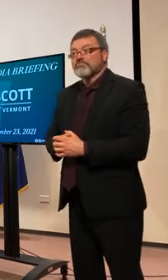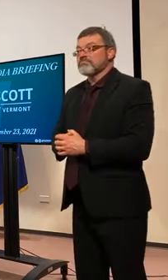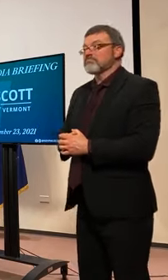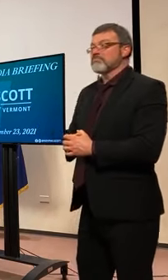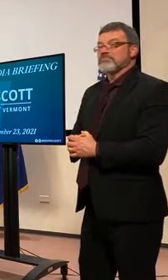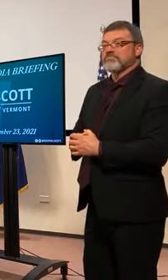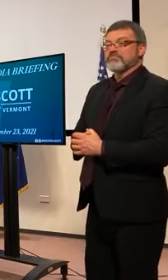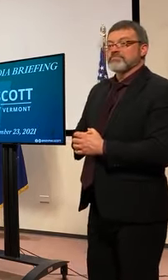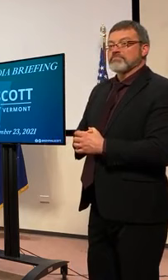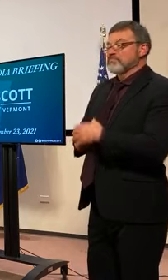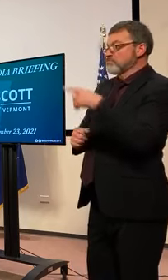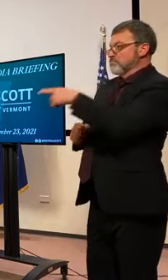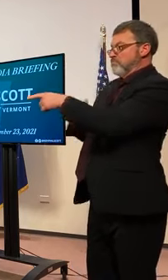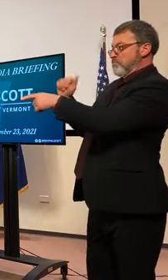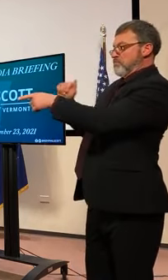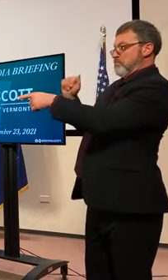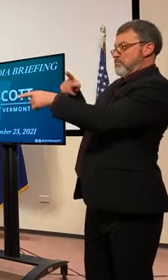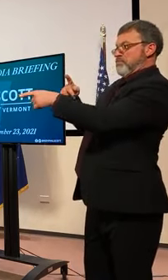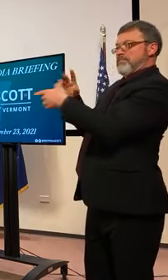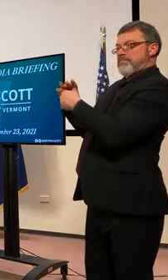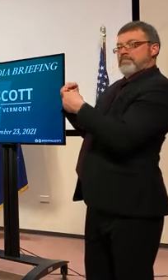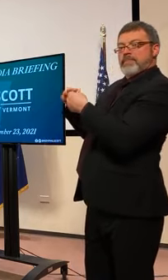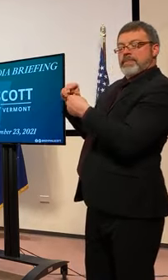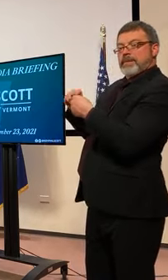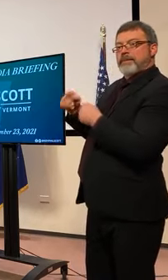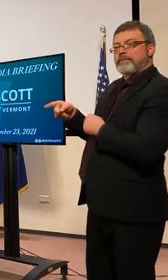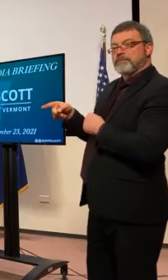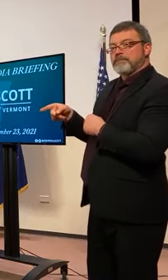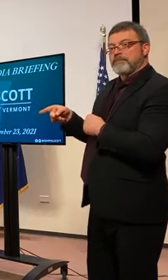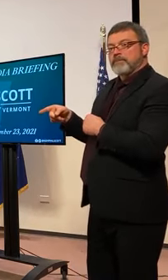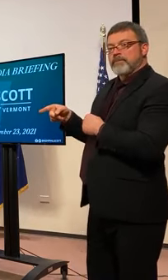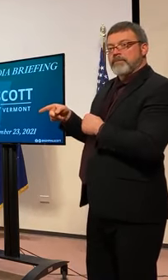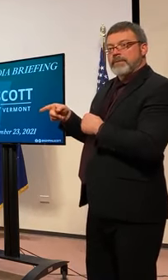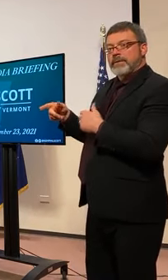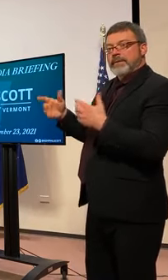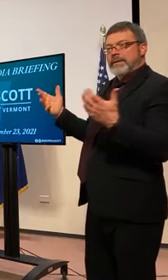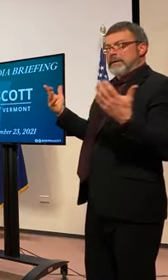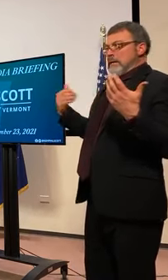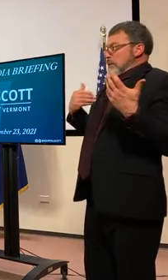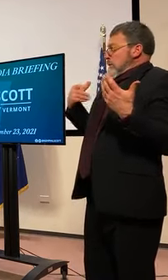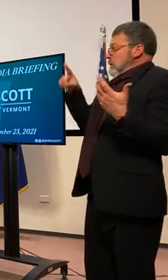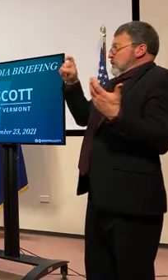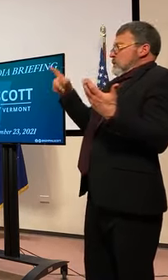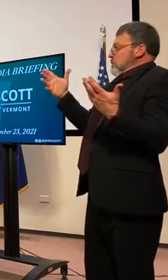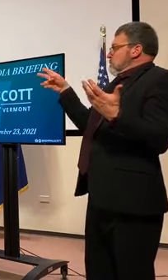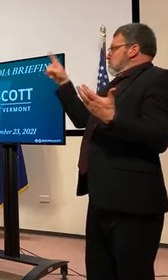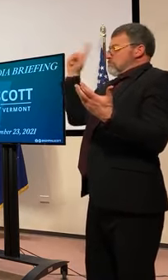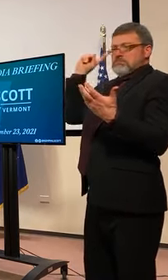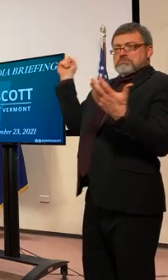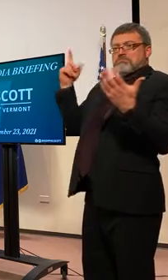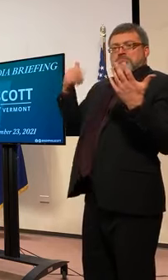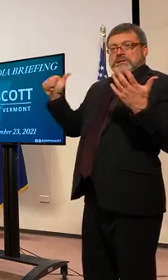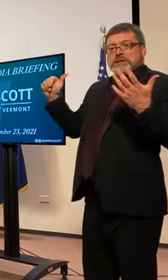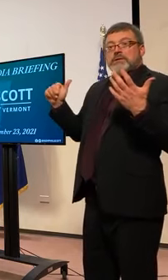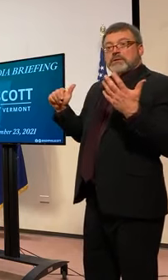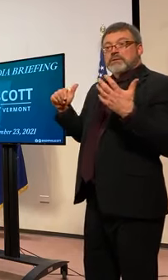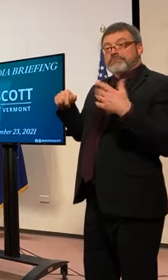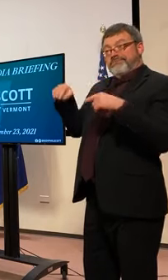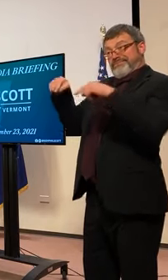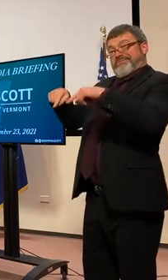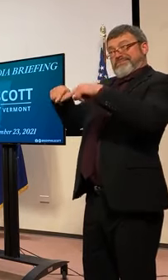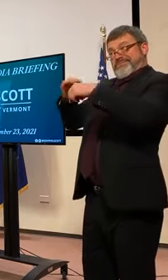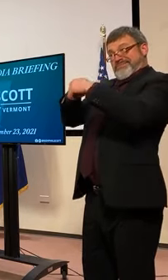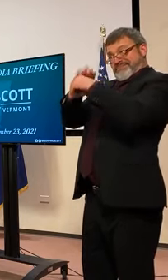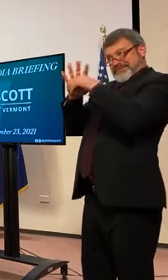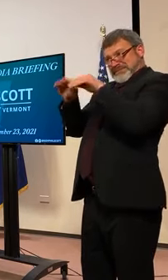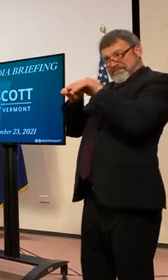I don't know if this is for the governor or Dr. Levine, but whoever would like to answer it. Given how much COVID transmission there is